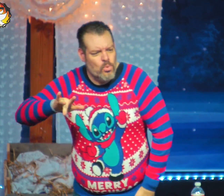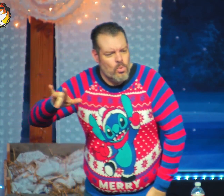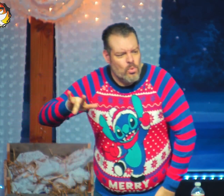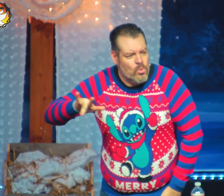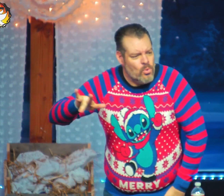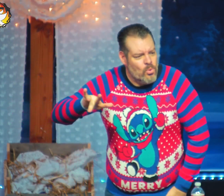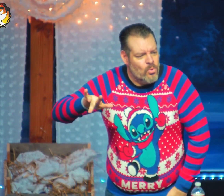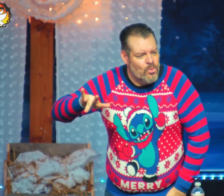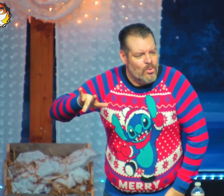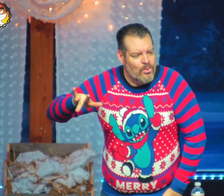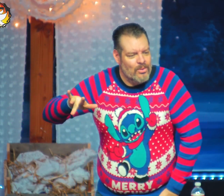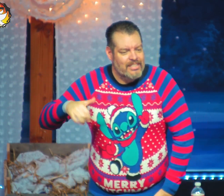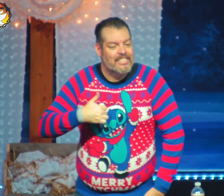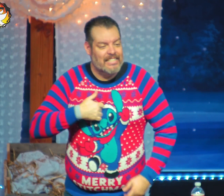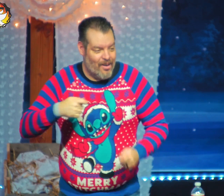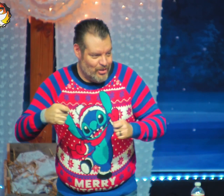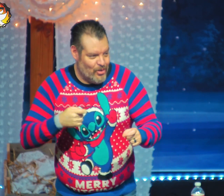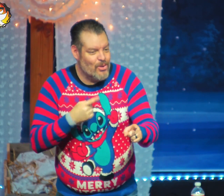Right. It's not from God.